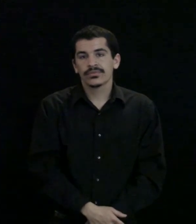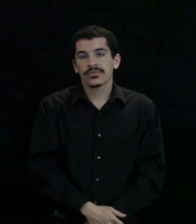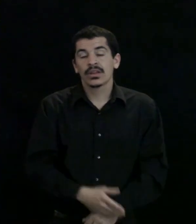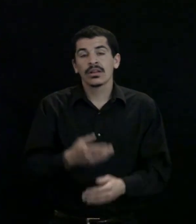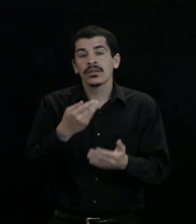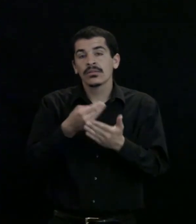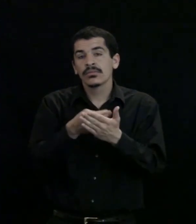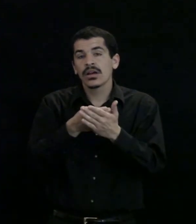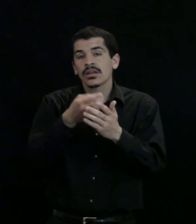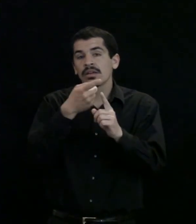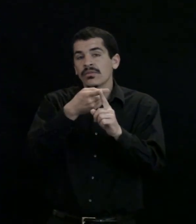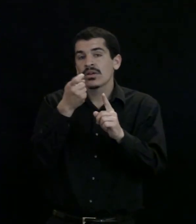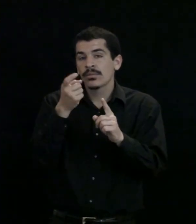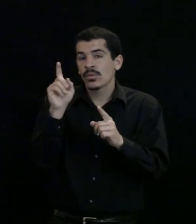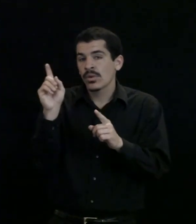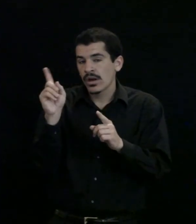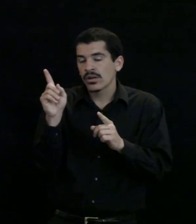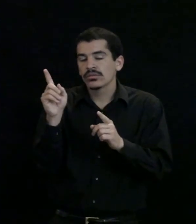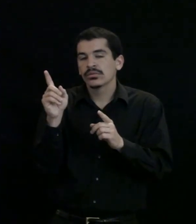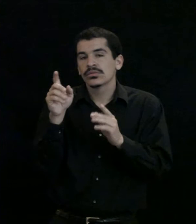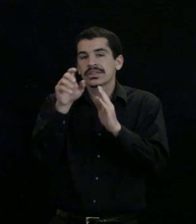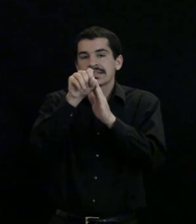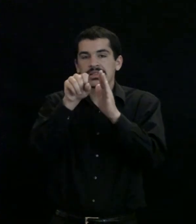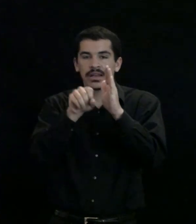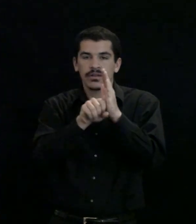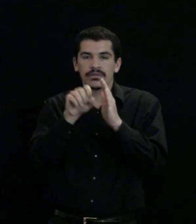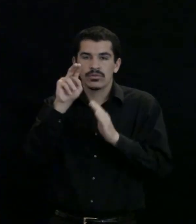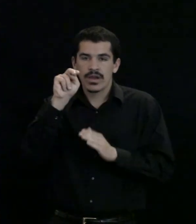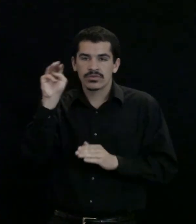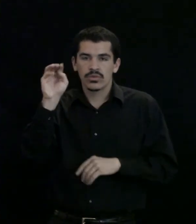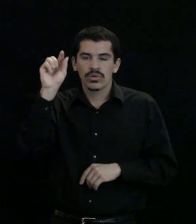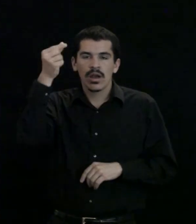Funding would come from the state of New Mexico.